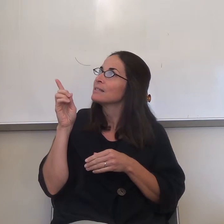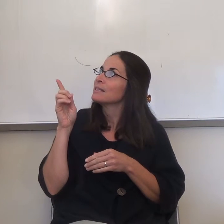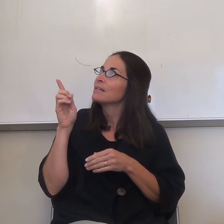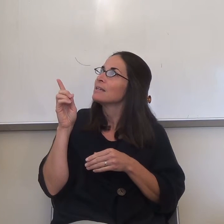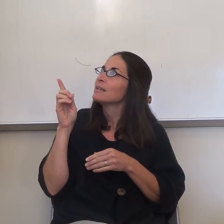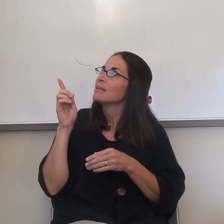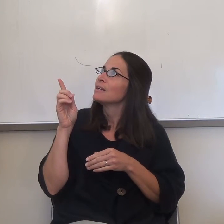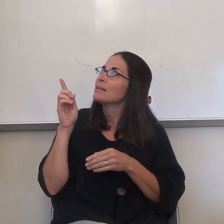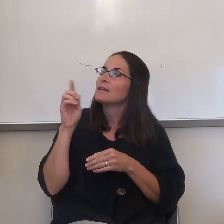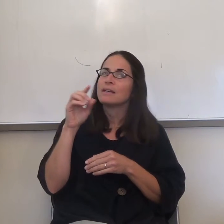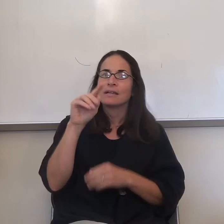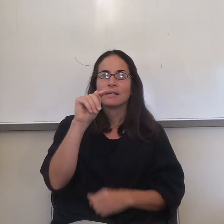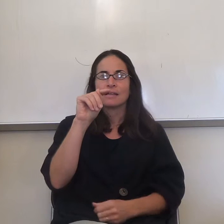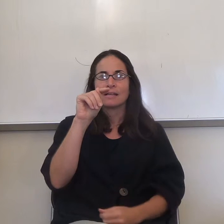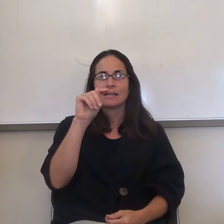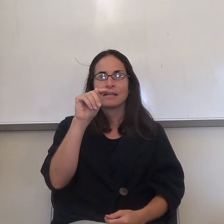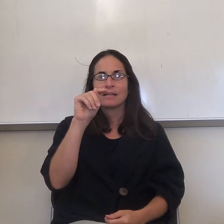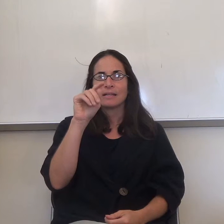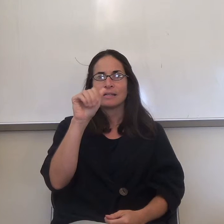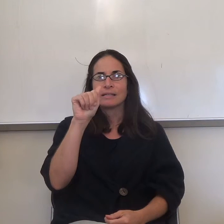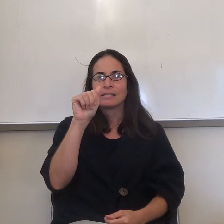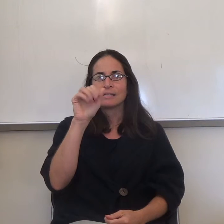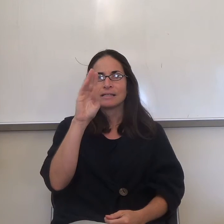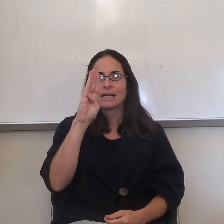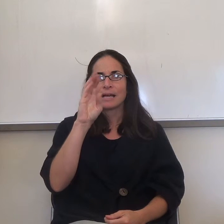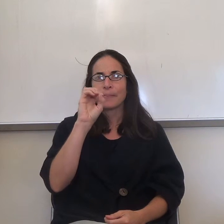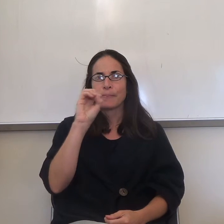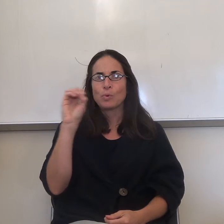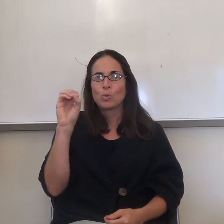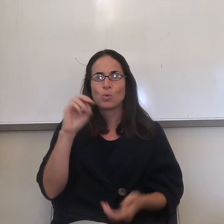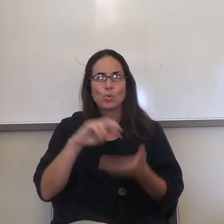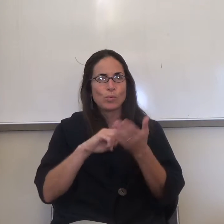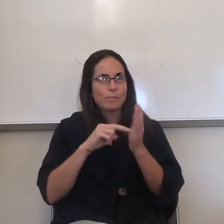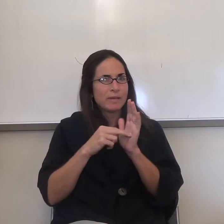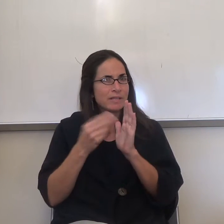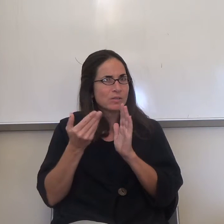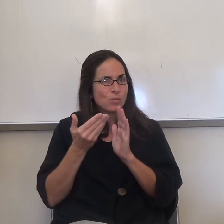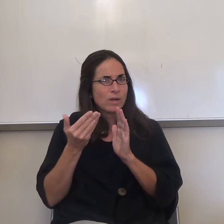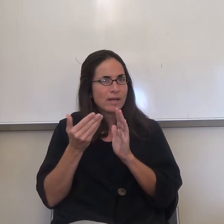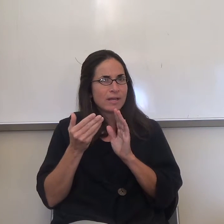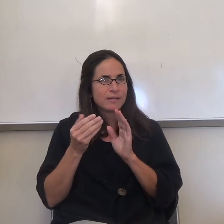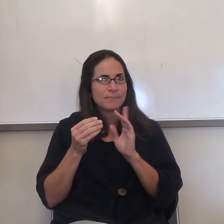does taboo mean? What does the word taboo mean? It's basically, A